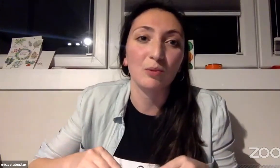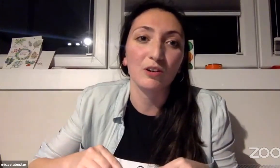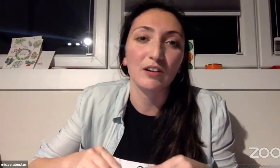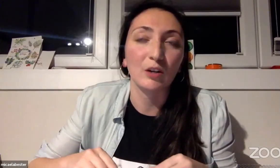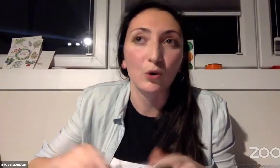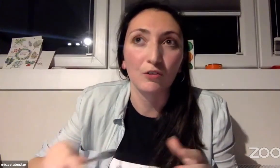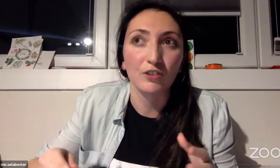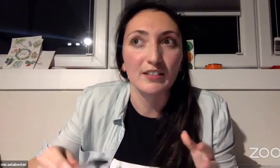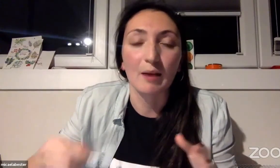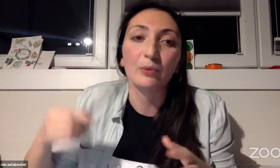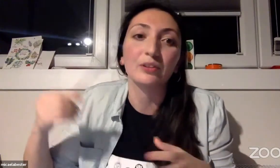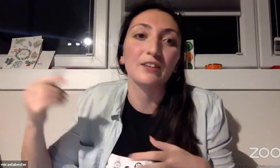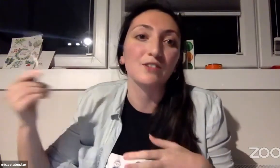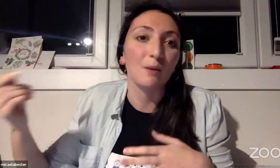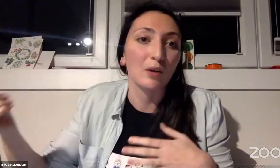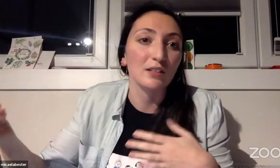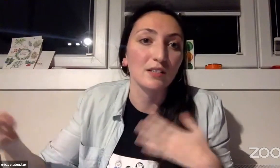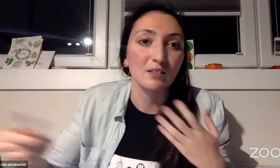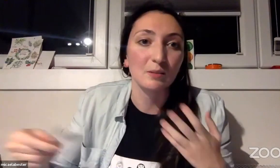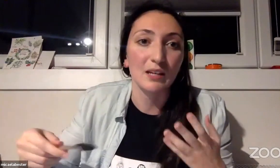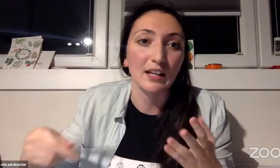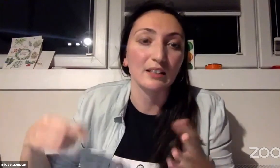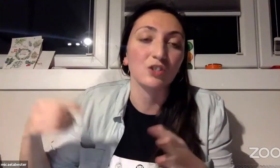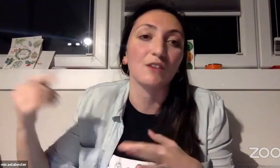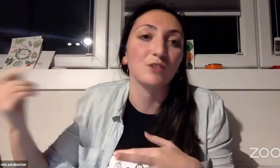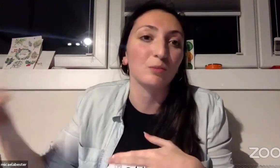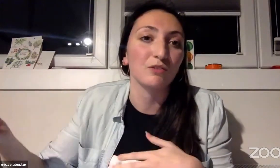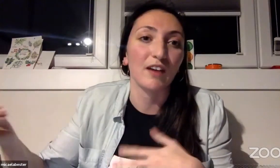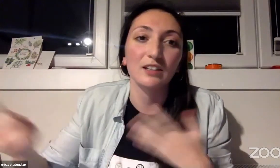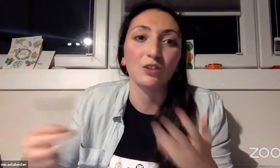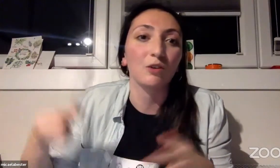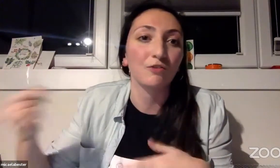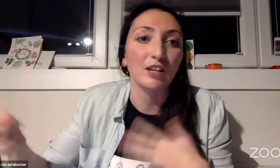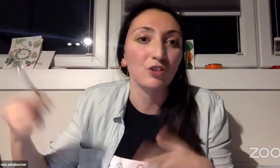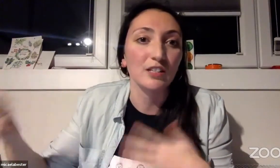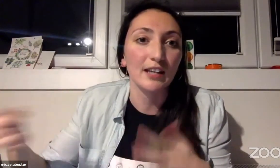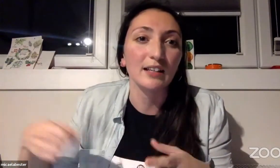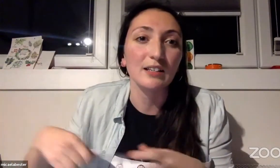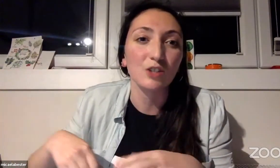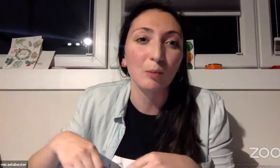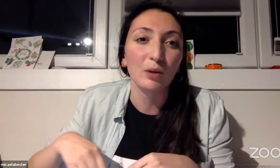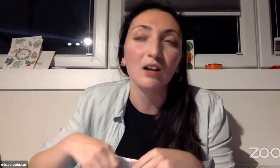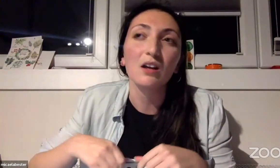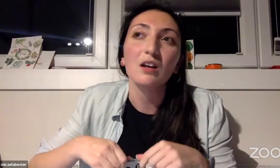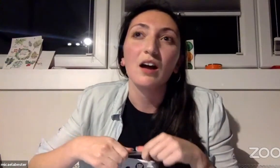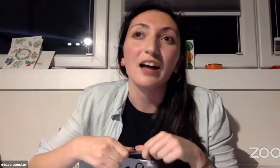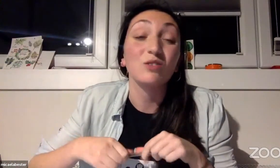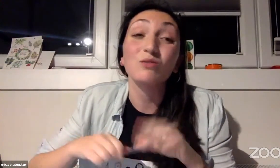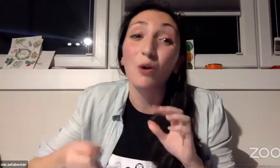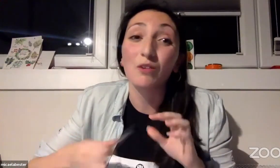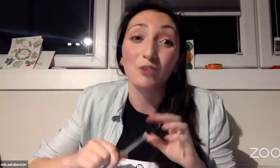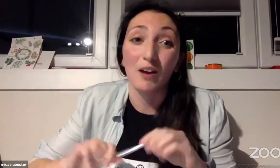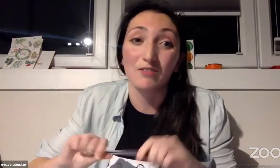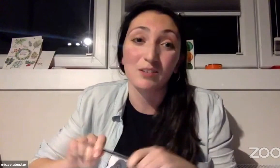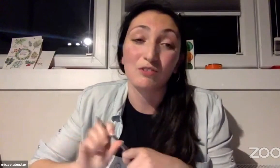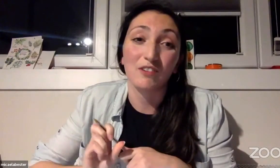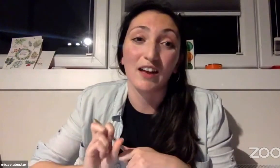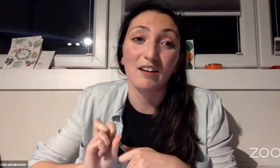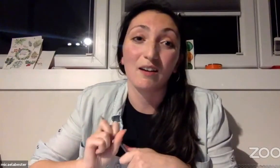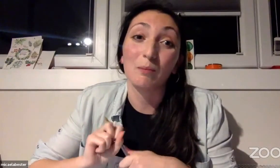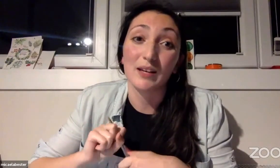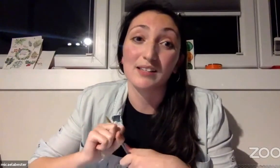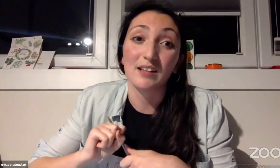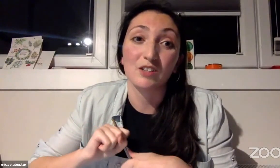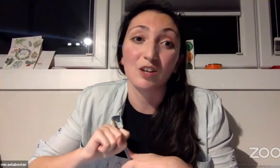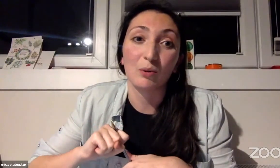an interpreter in court, for example. If someone doesn't speak English, you have to provide, a French or an Italian interpreter. I don't know if you have to